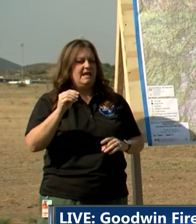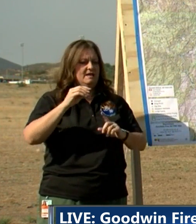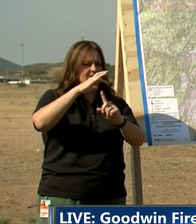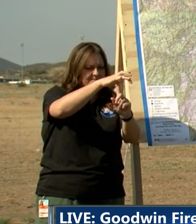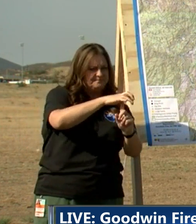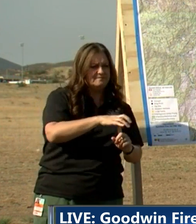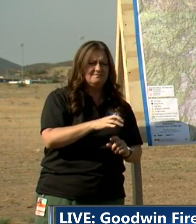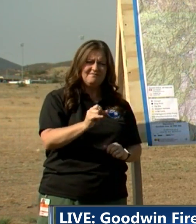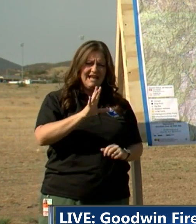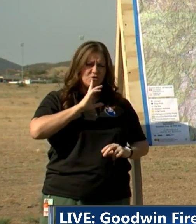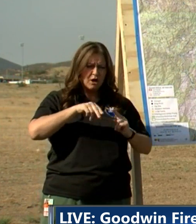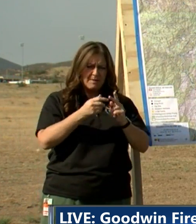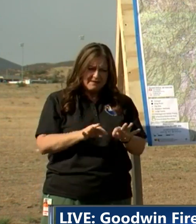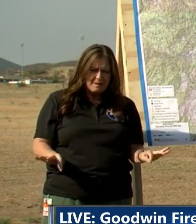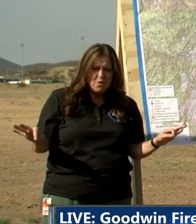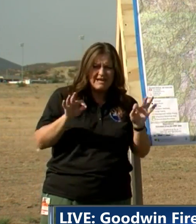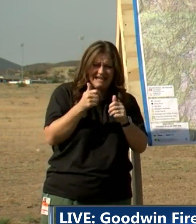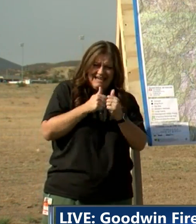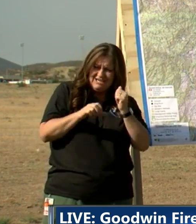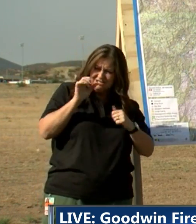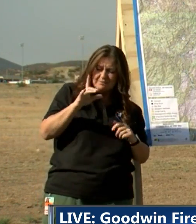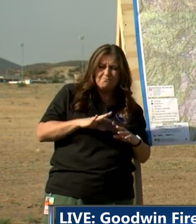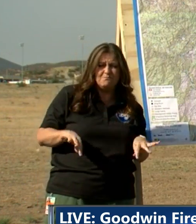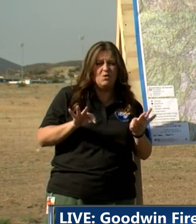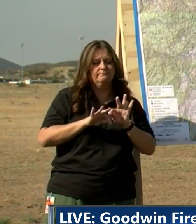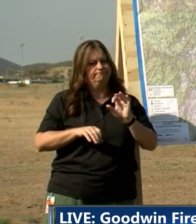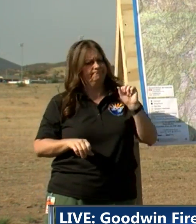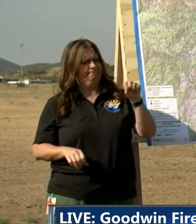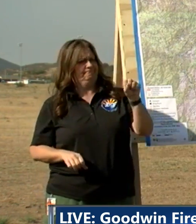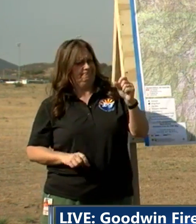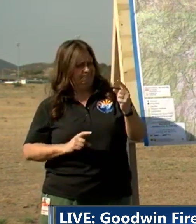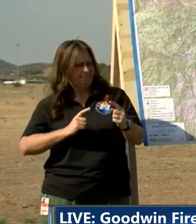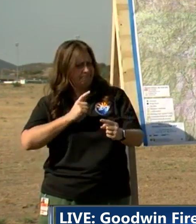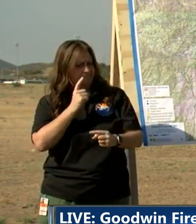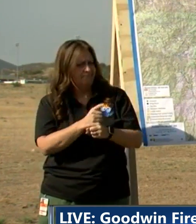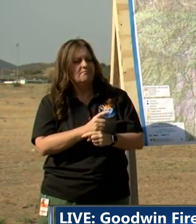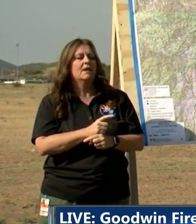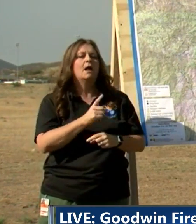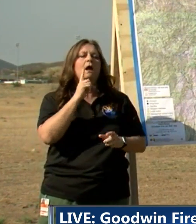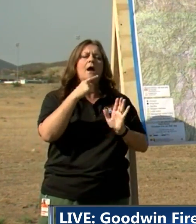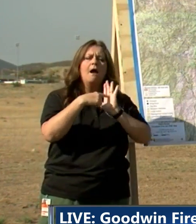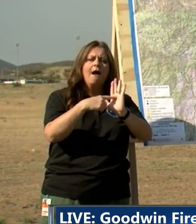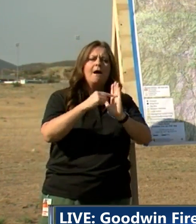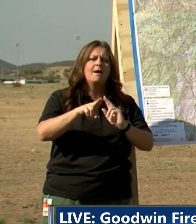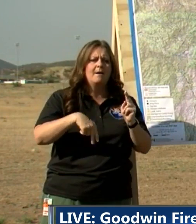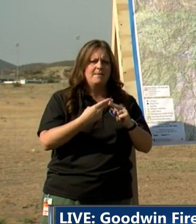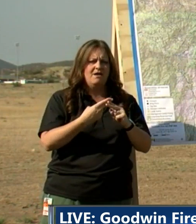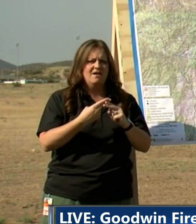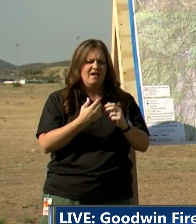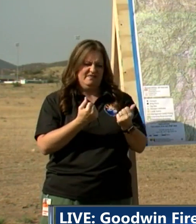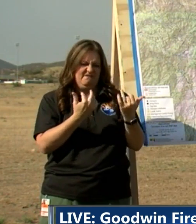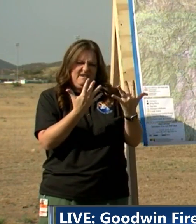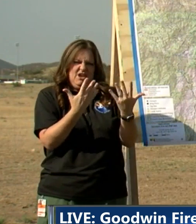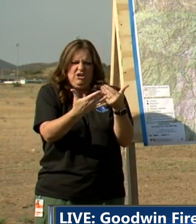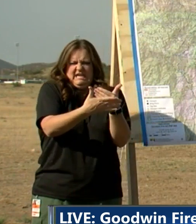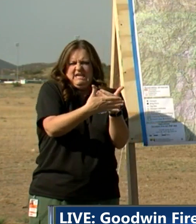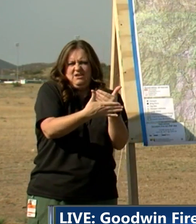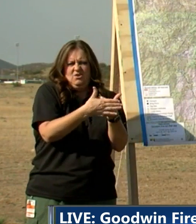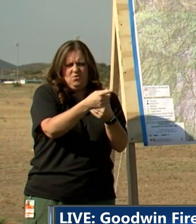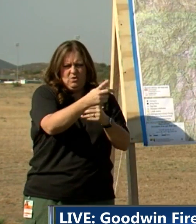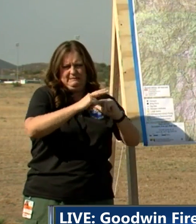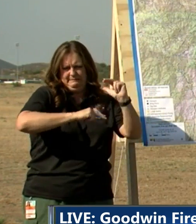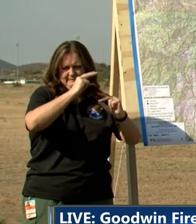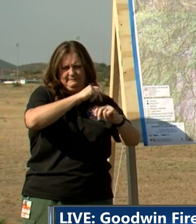every second is important for you guys. Yes, it is. I'll get like an example I gave you about the fire around the structures we were dealing